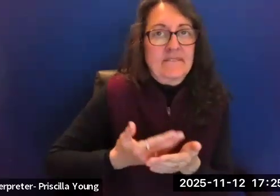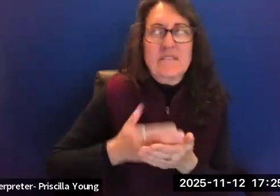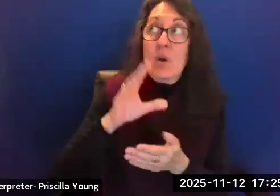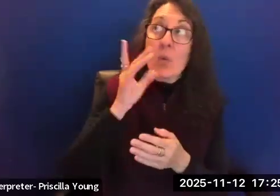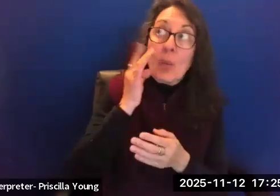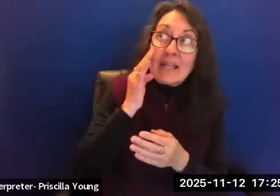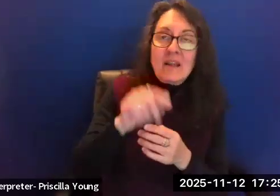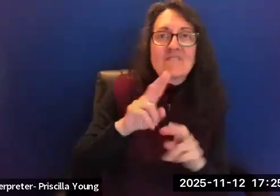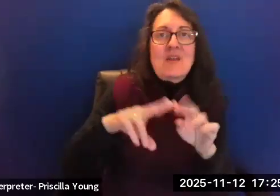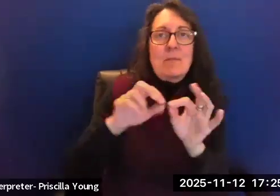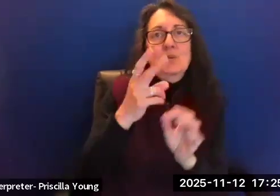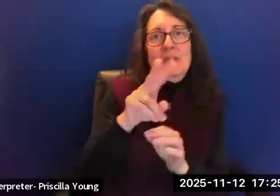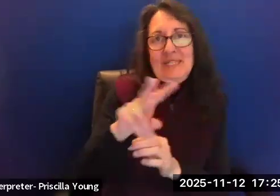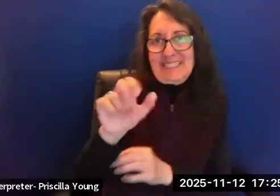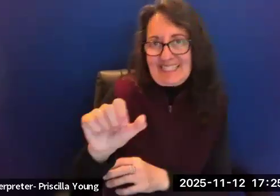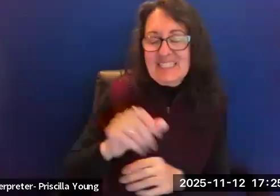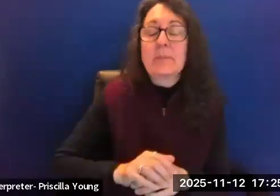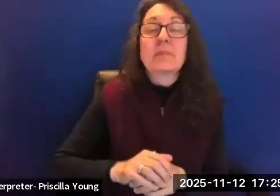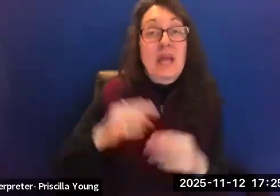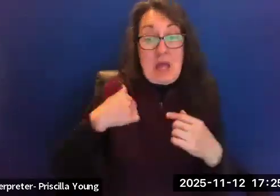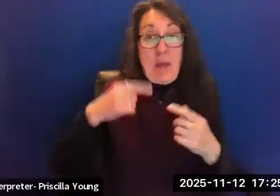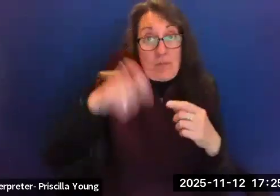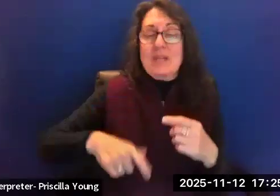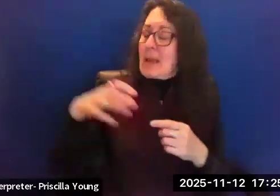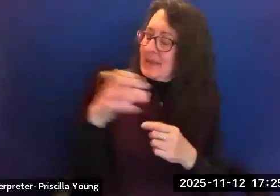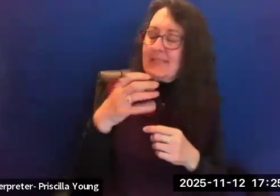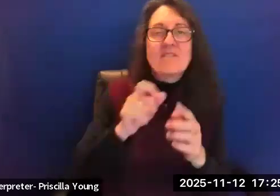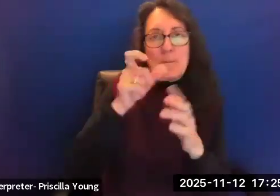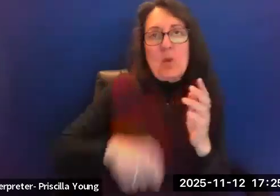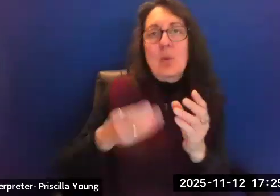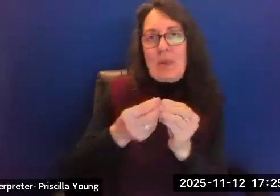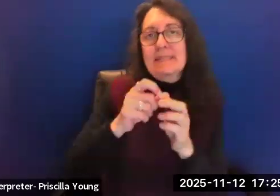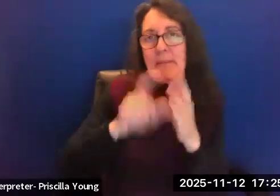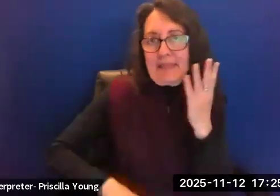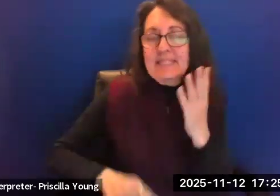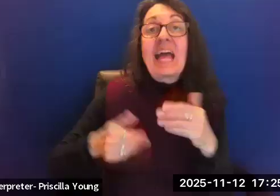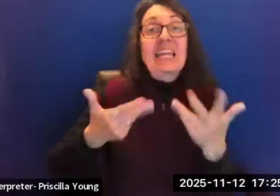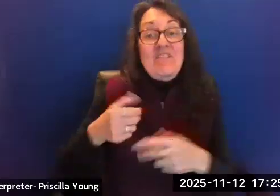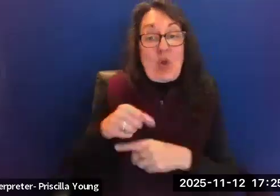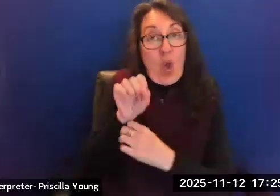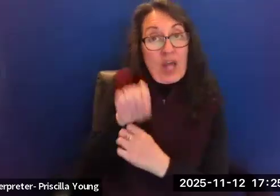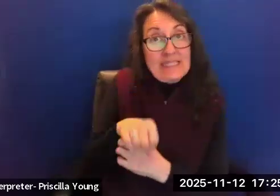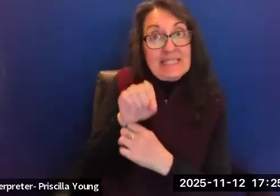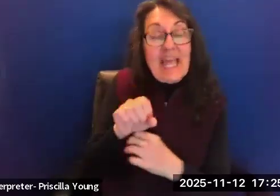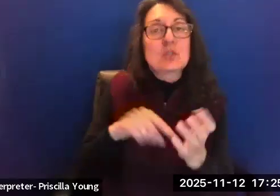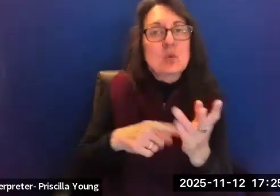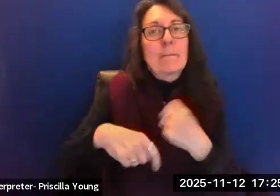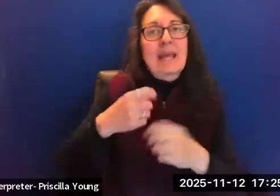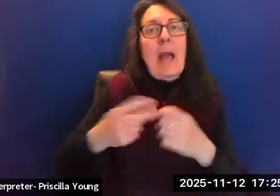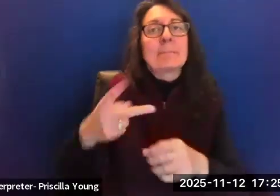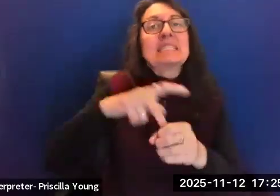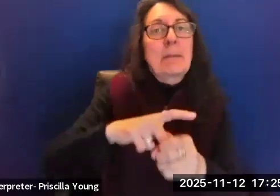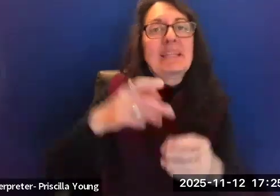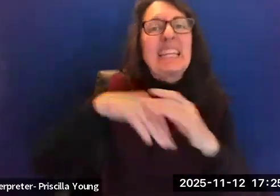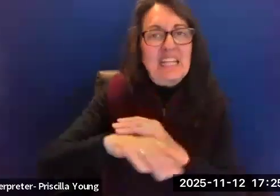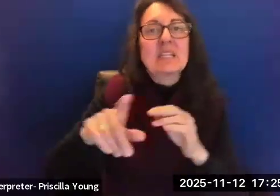with disability, give consent to being identified as being a participant in the Disability Research Leadership